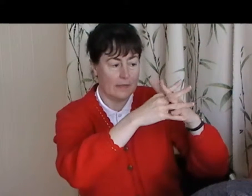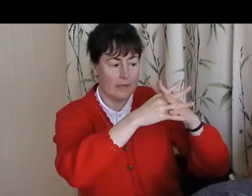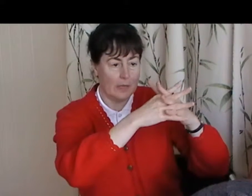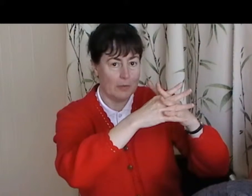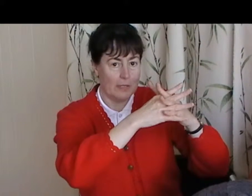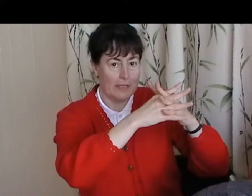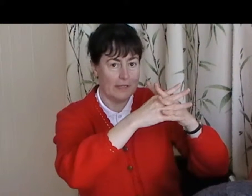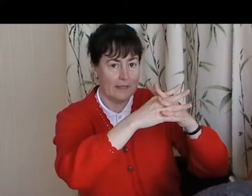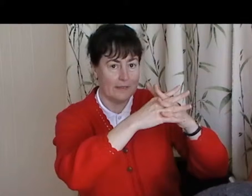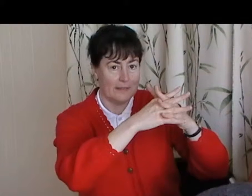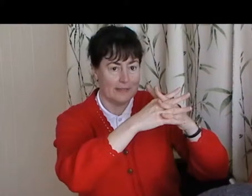W,